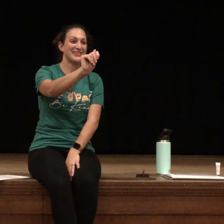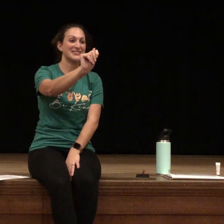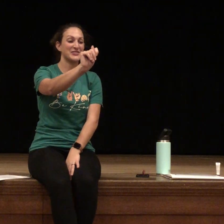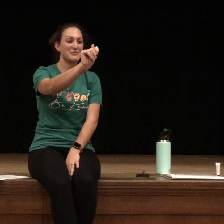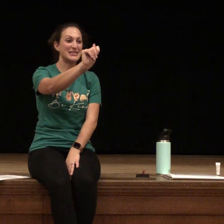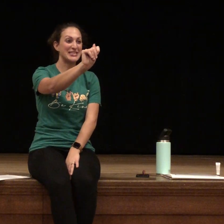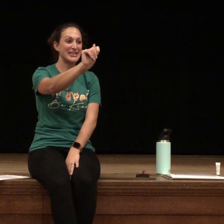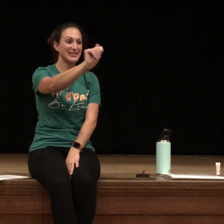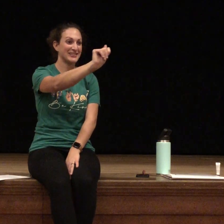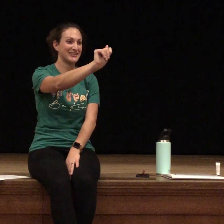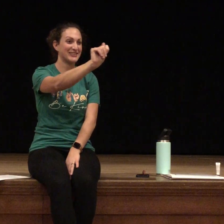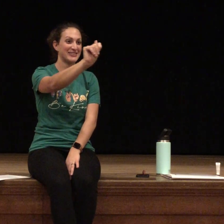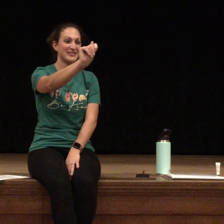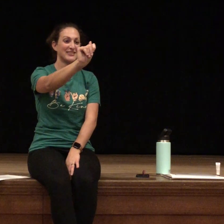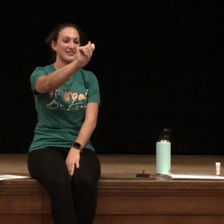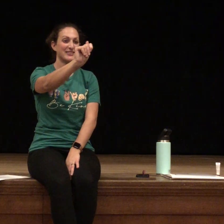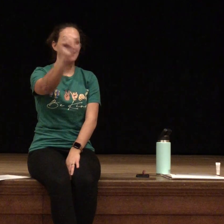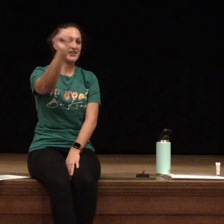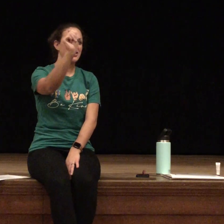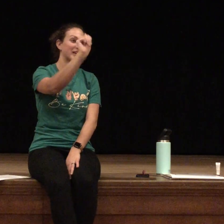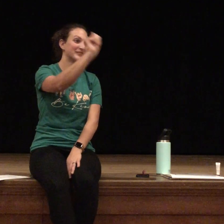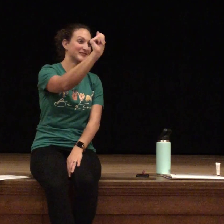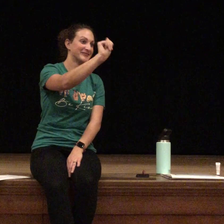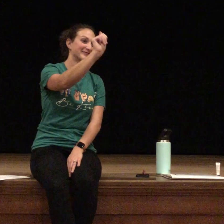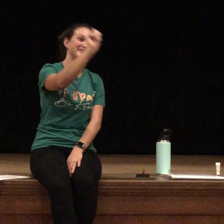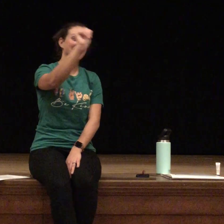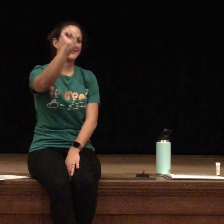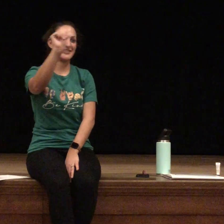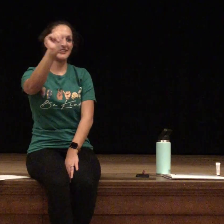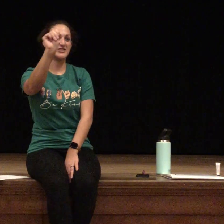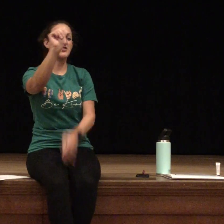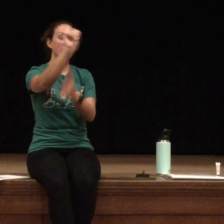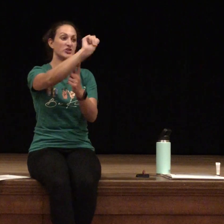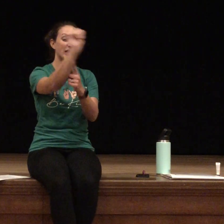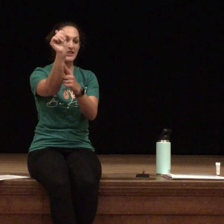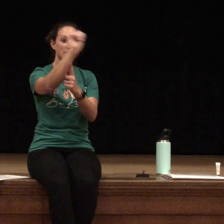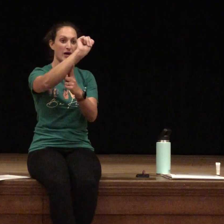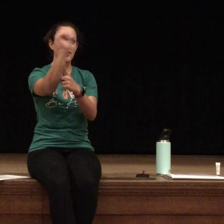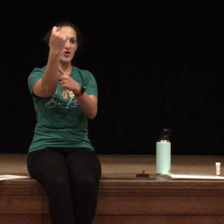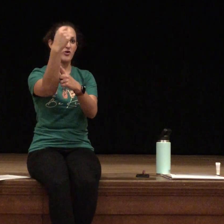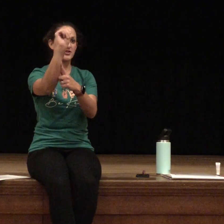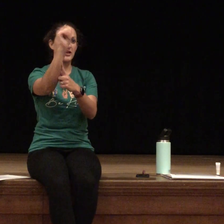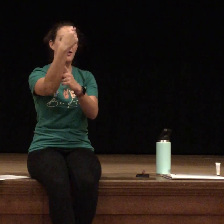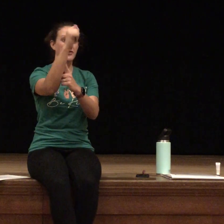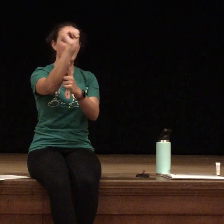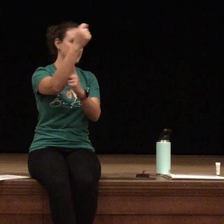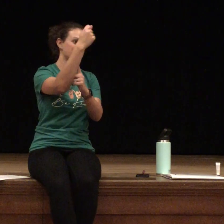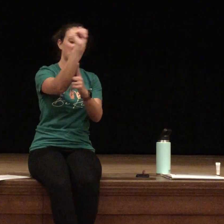So it's going to be a T. Let me shake it. So you can either shake it this way or shake it off the wrist. Doesn't